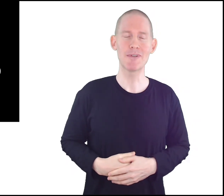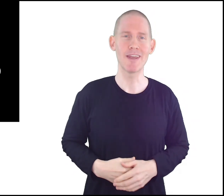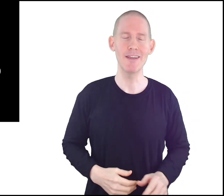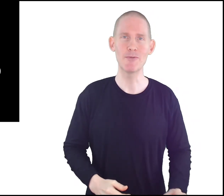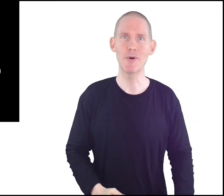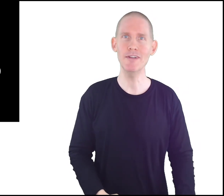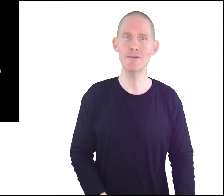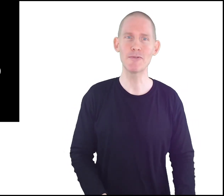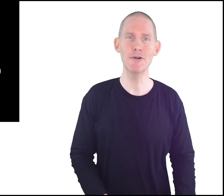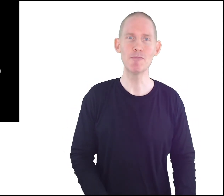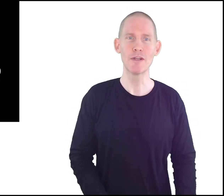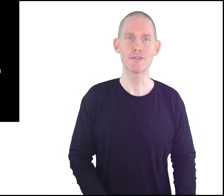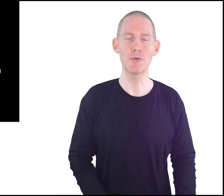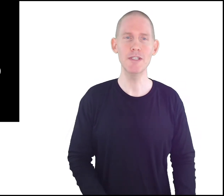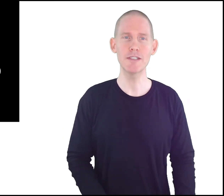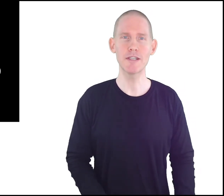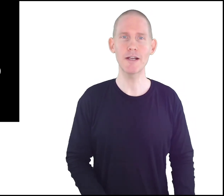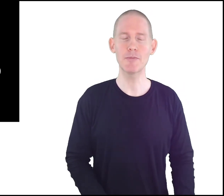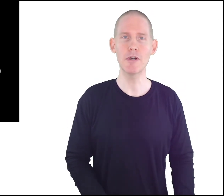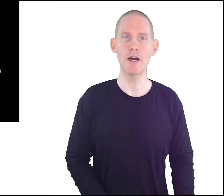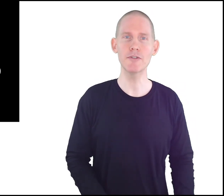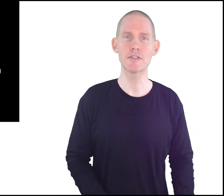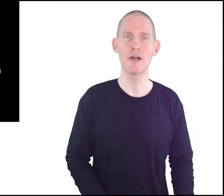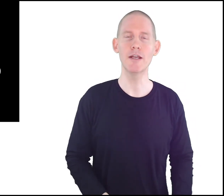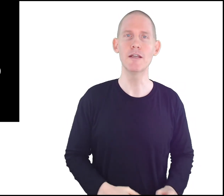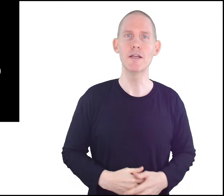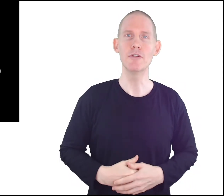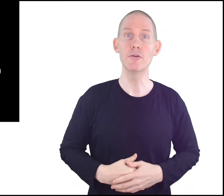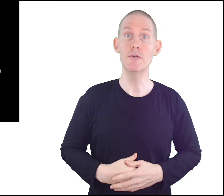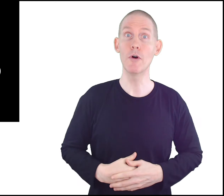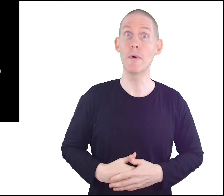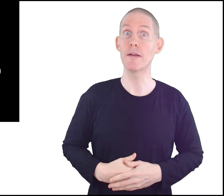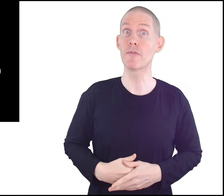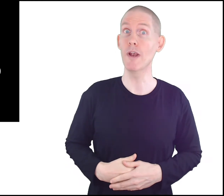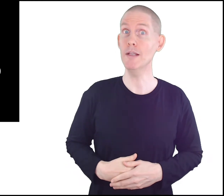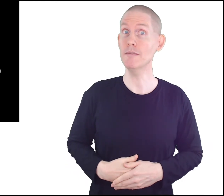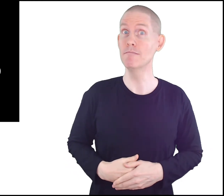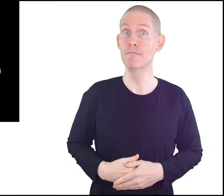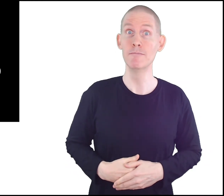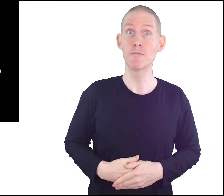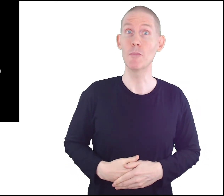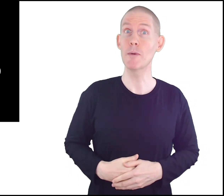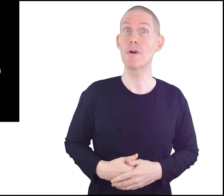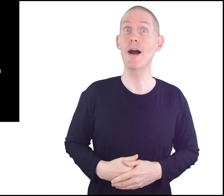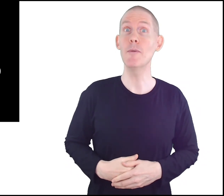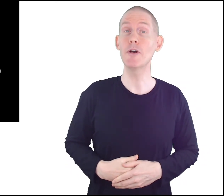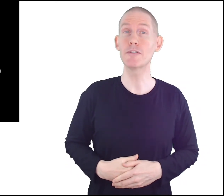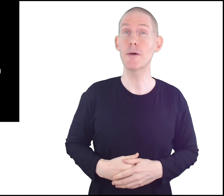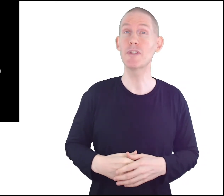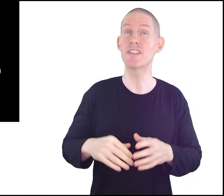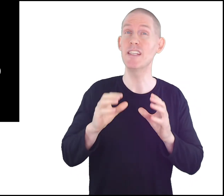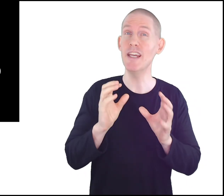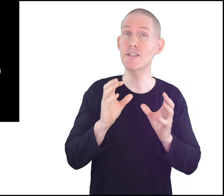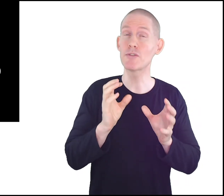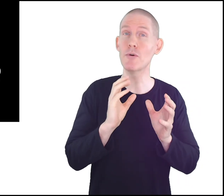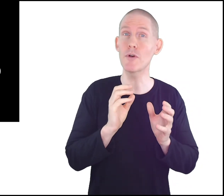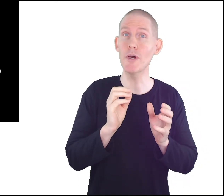Okay, wonderful. So we just talked about how to sign you know my friend. Remember, eyebrows up. This is a yes-no question,